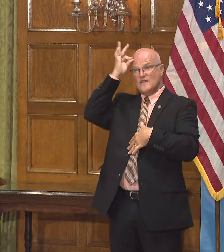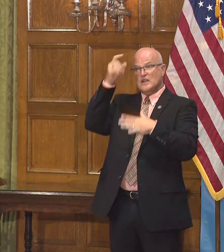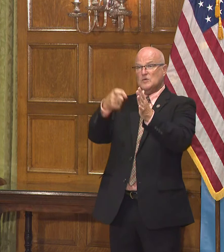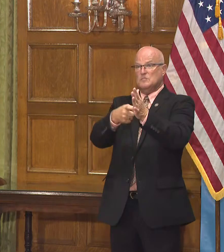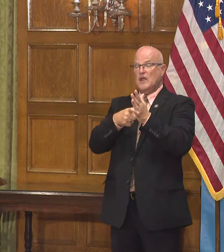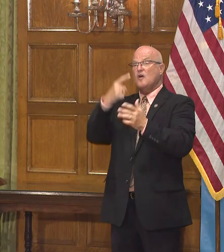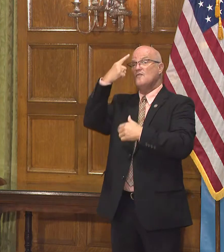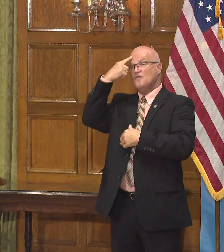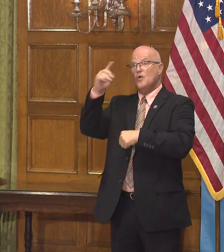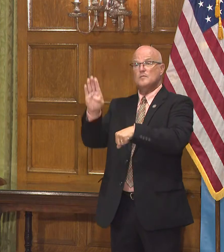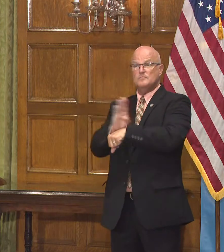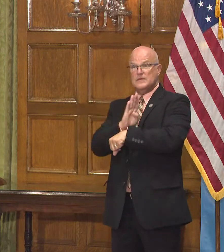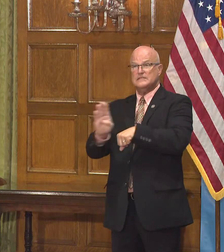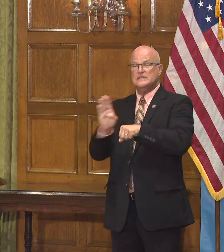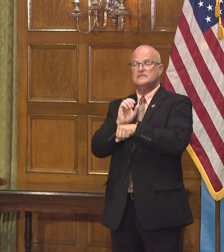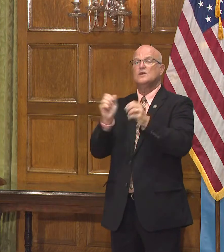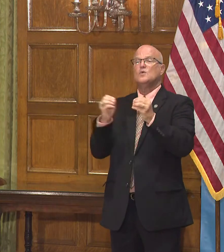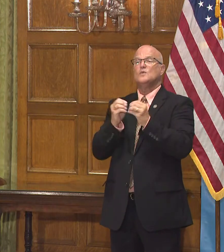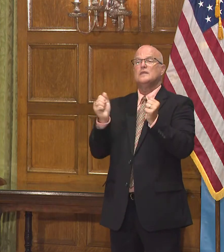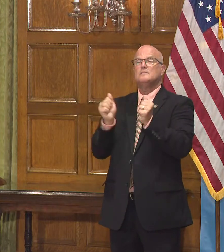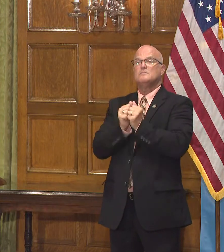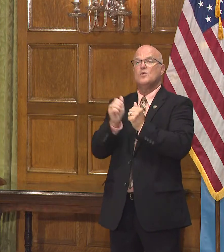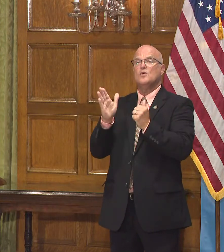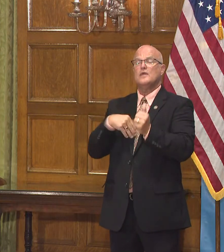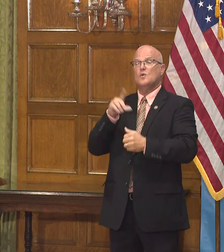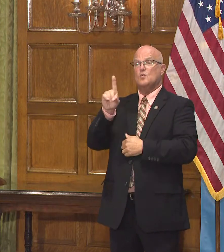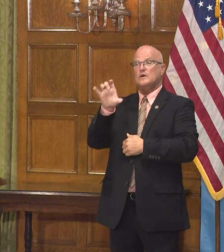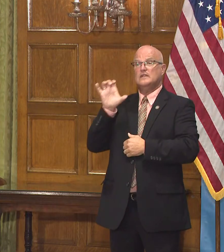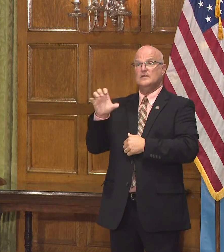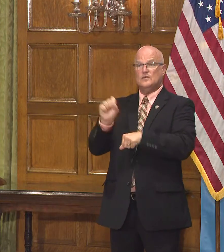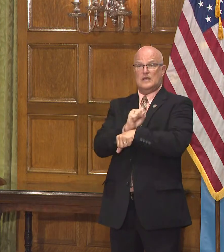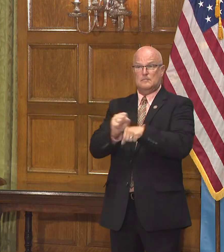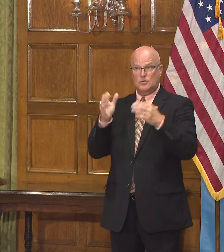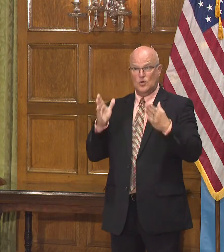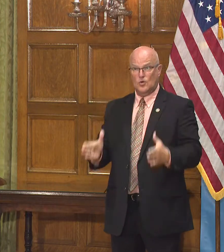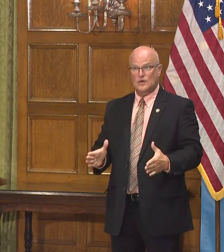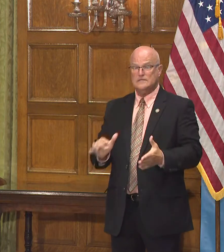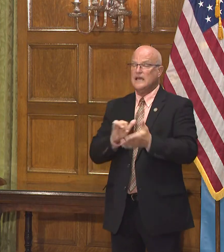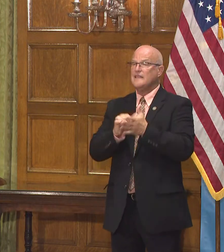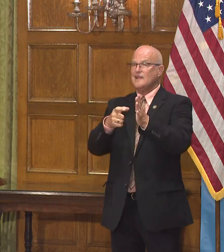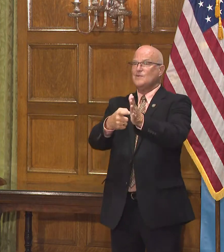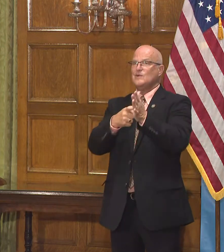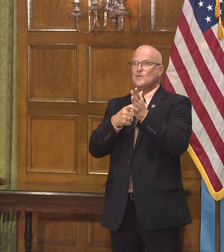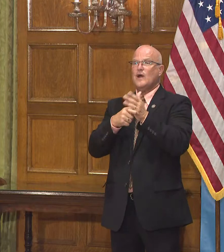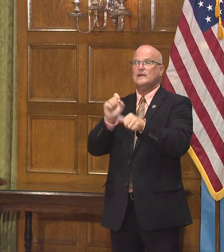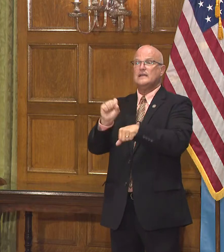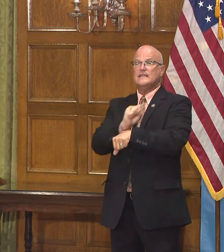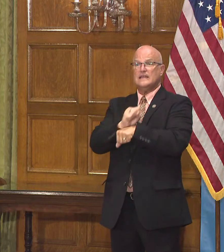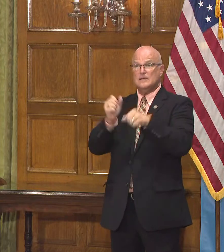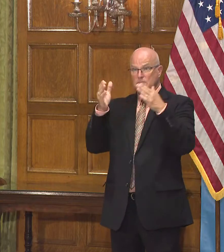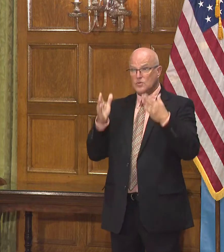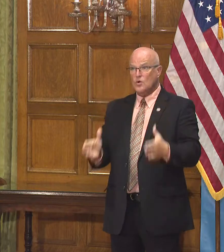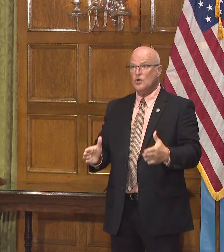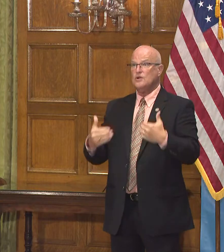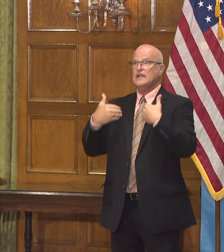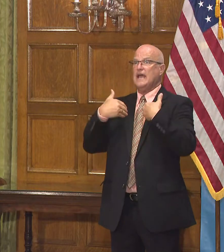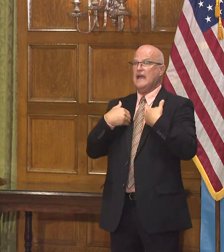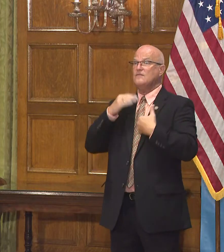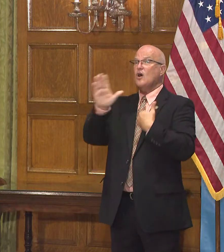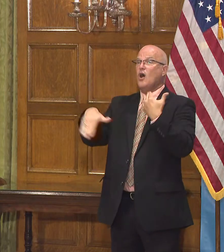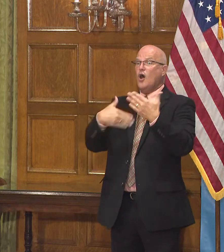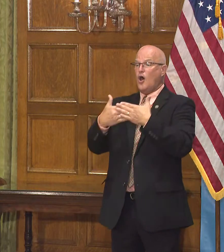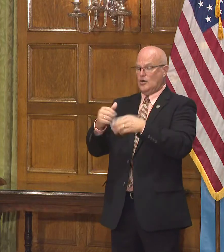for businesses with over 100 employees that requires the employer to have